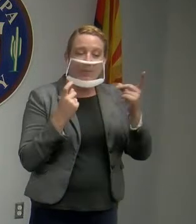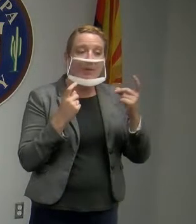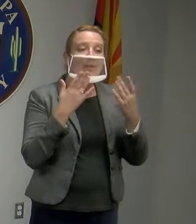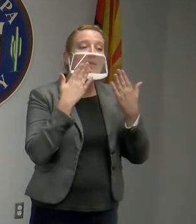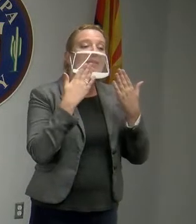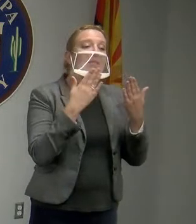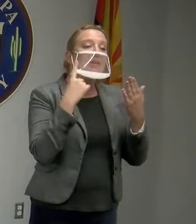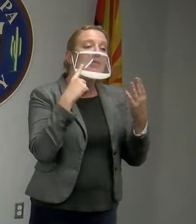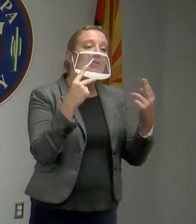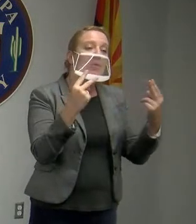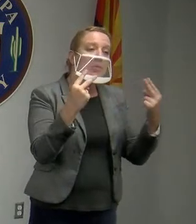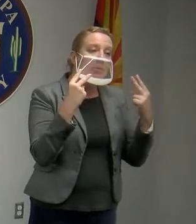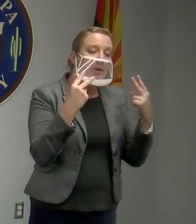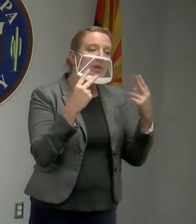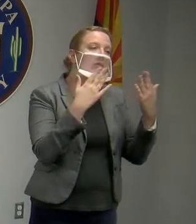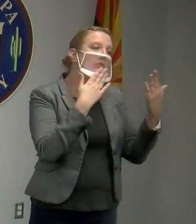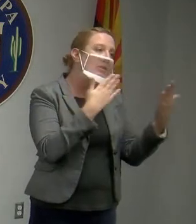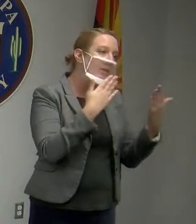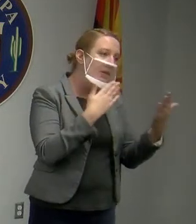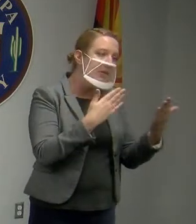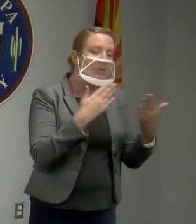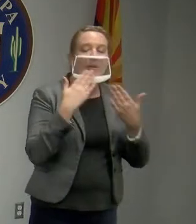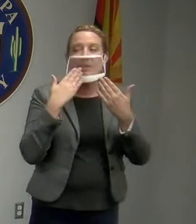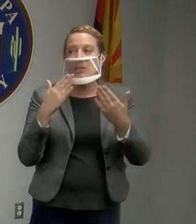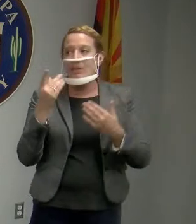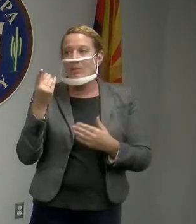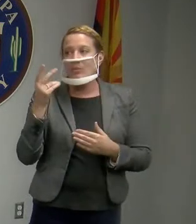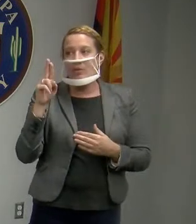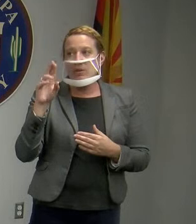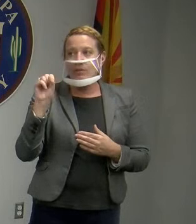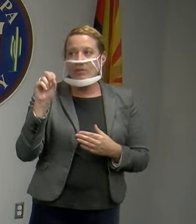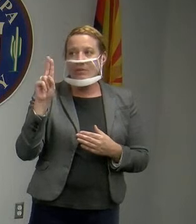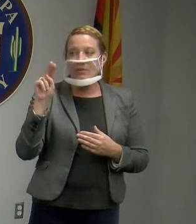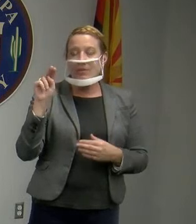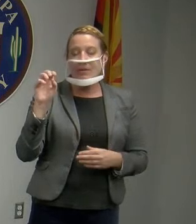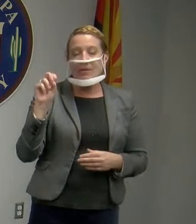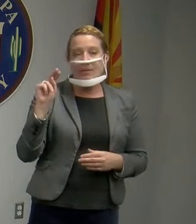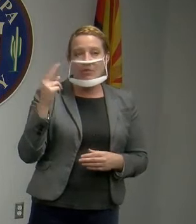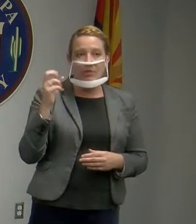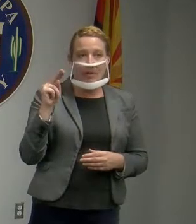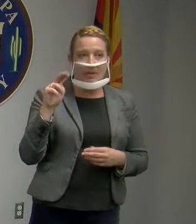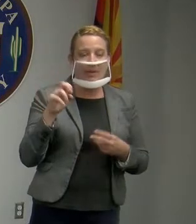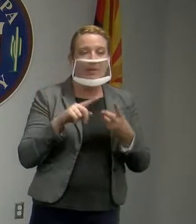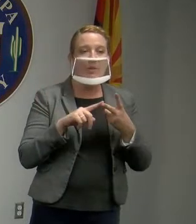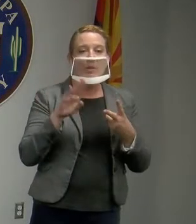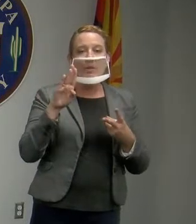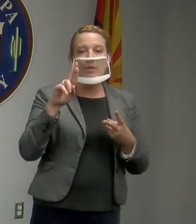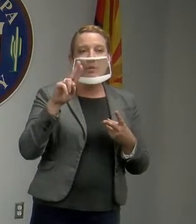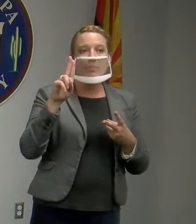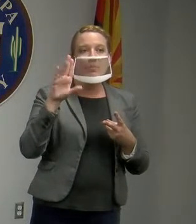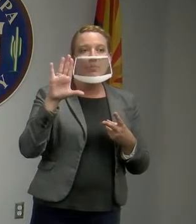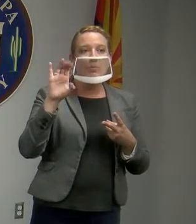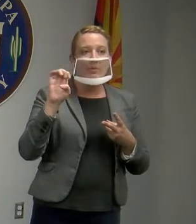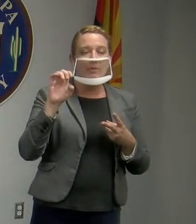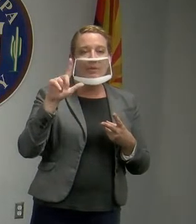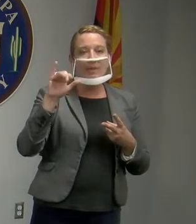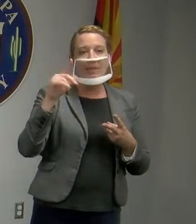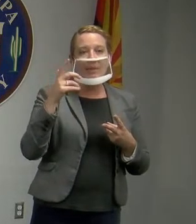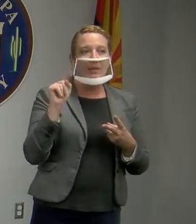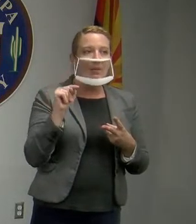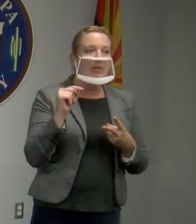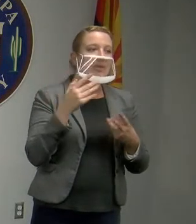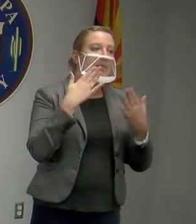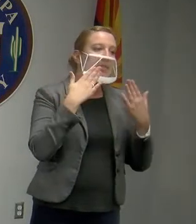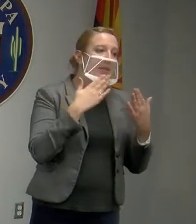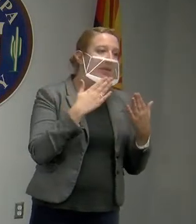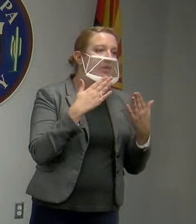certainly appreciate it. I'd like to thank Dr. Sonnenschein and Bruce Liggett for joining us today. Great questions. We appreciate your time